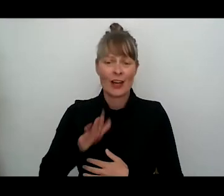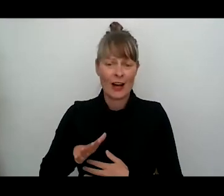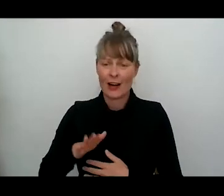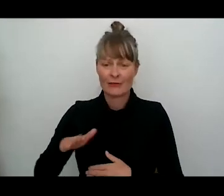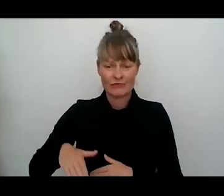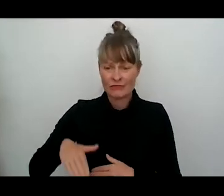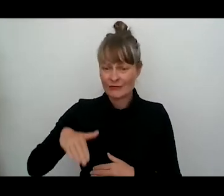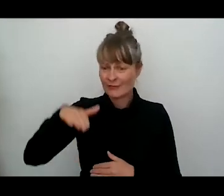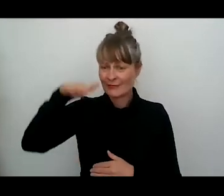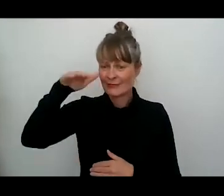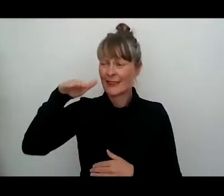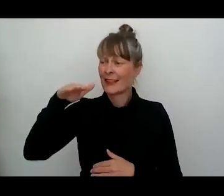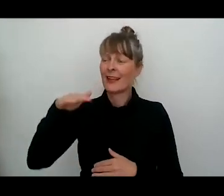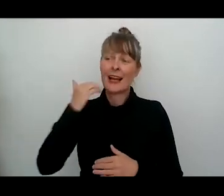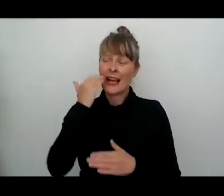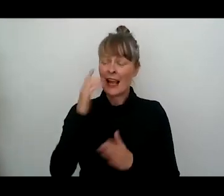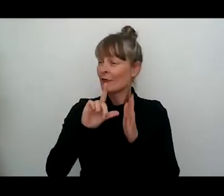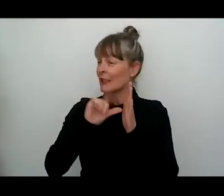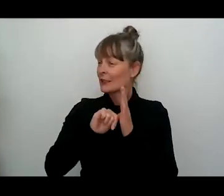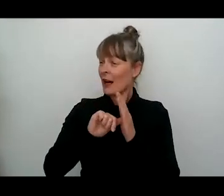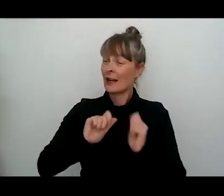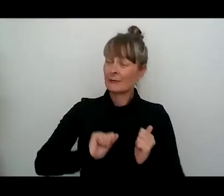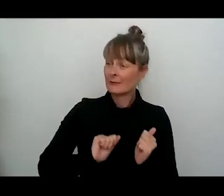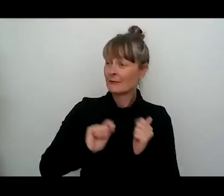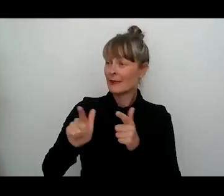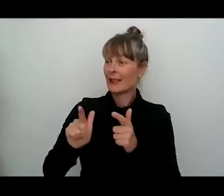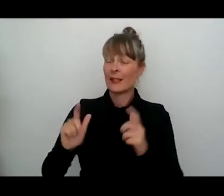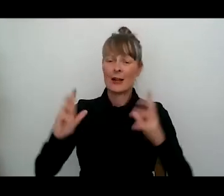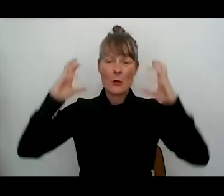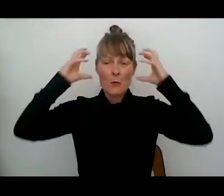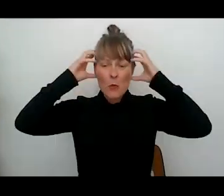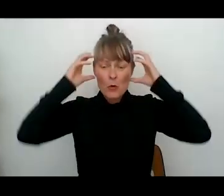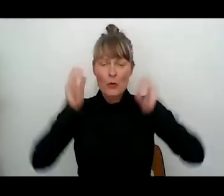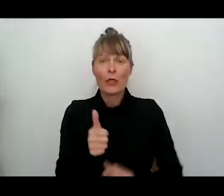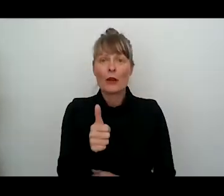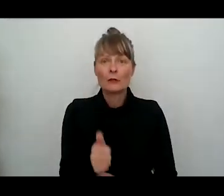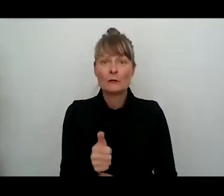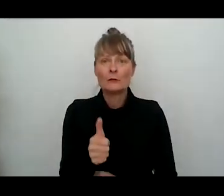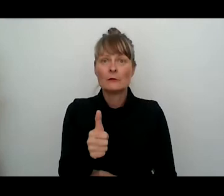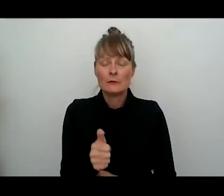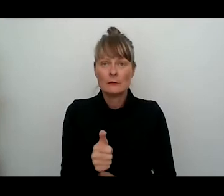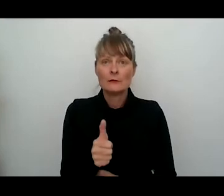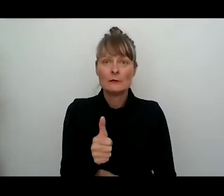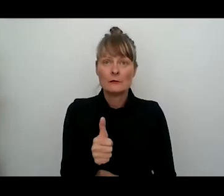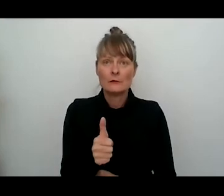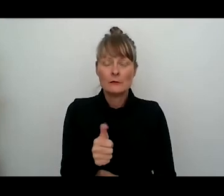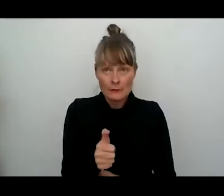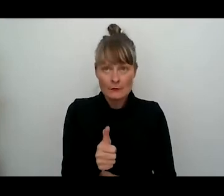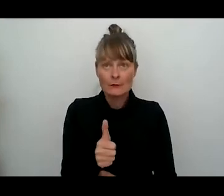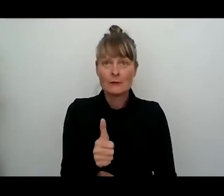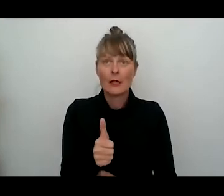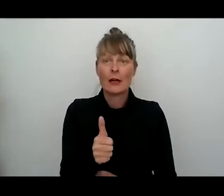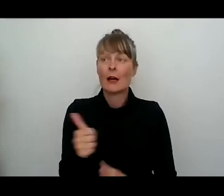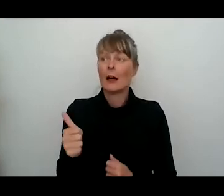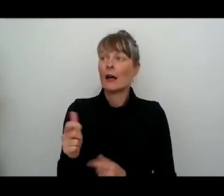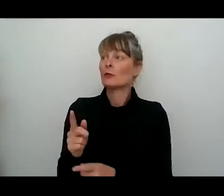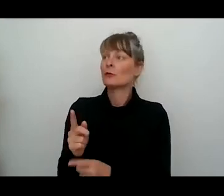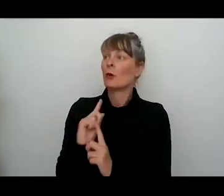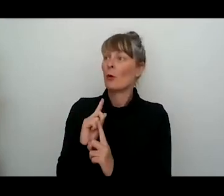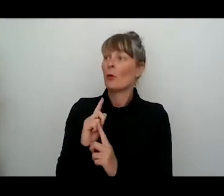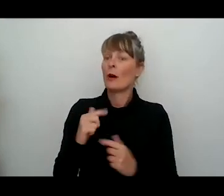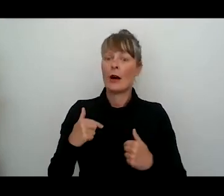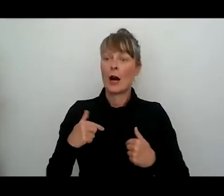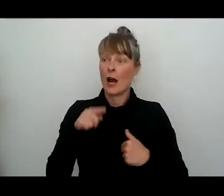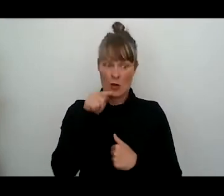going into the audiology booth and pressing the buttons and being told maybe I'm